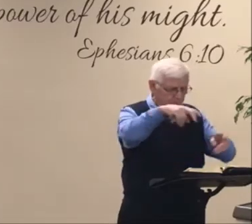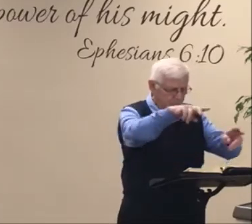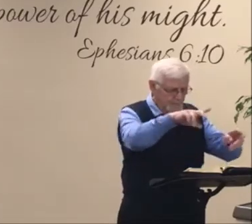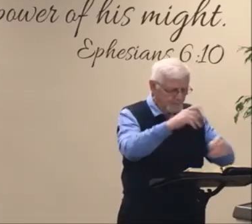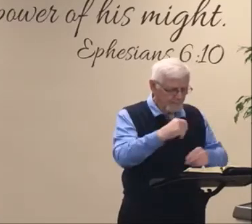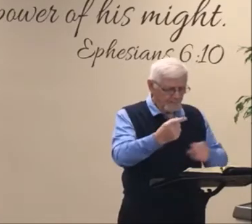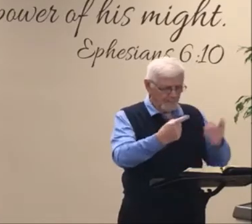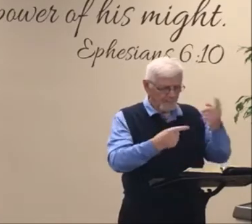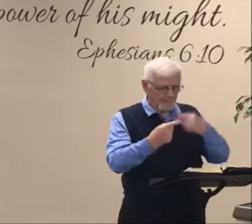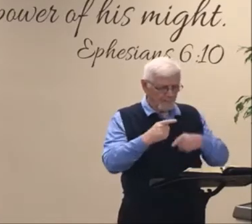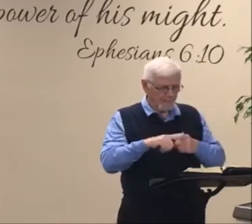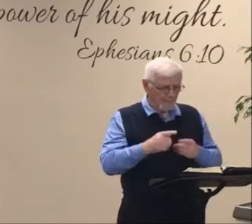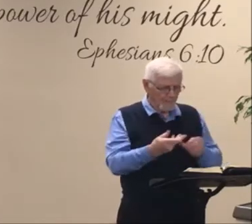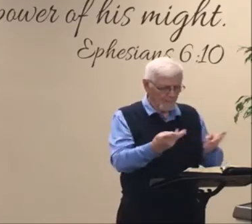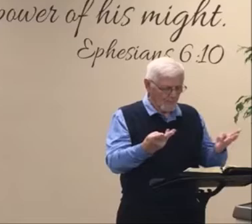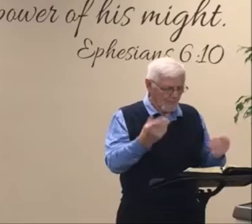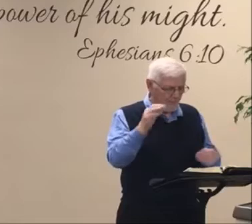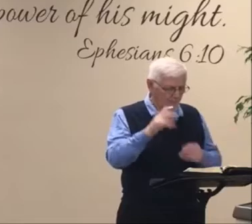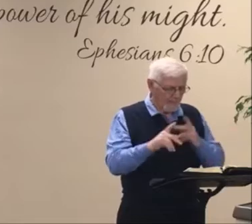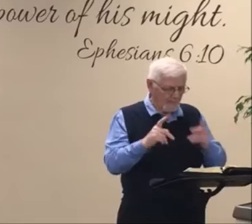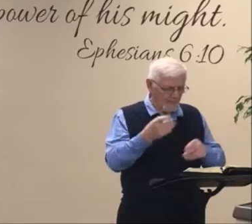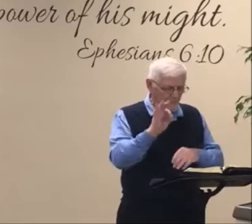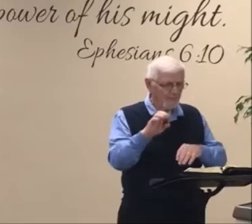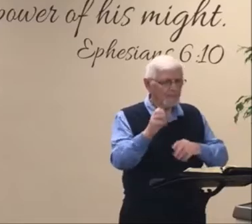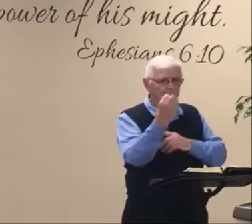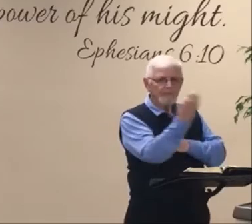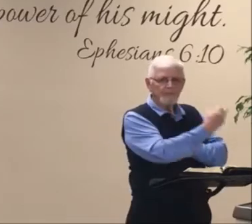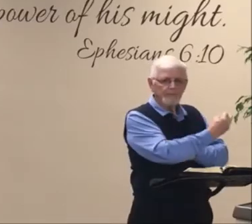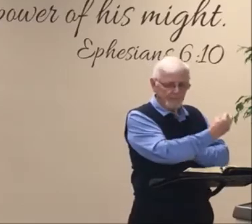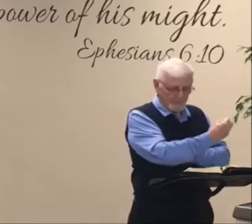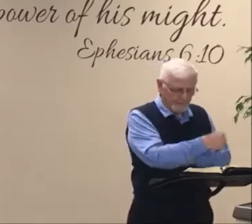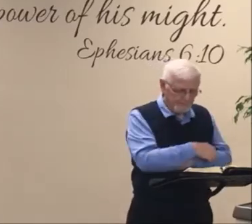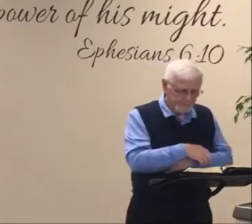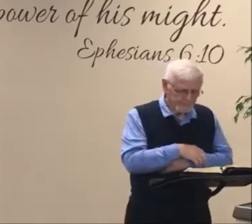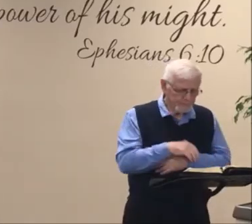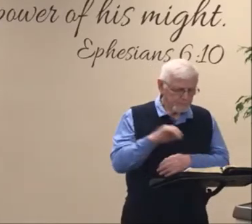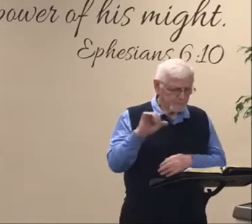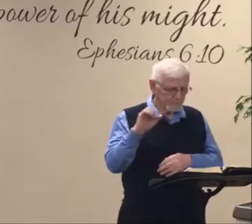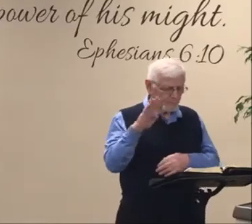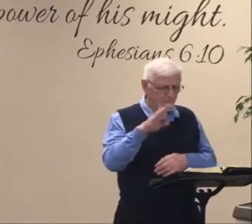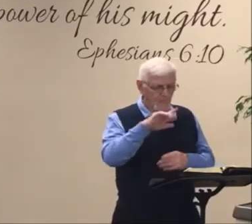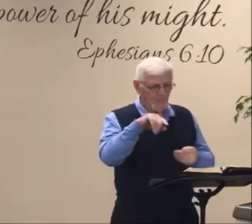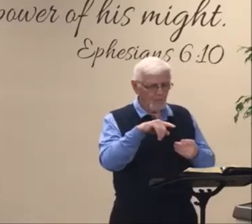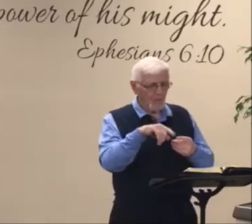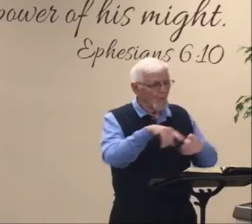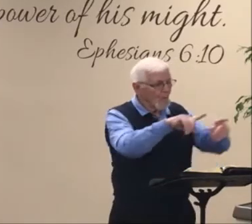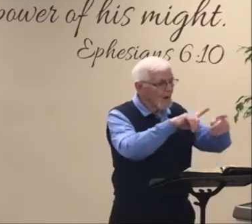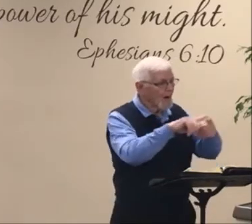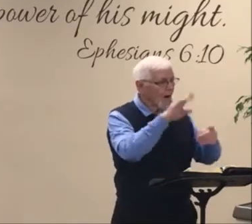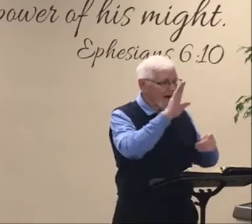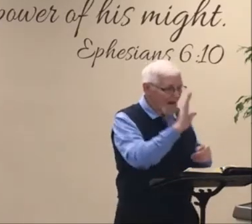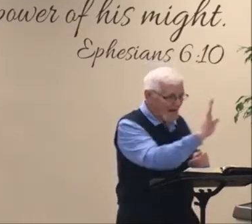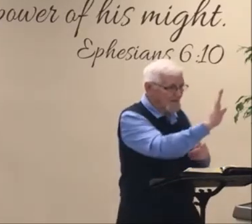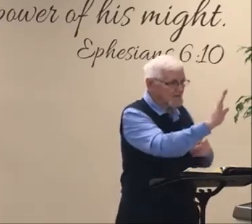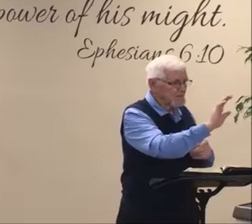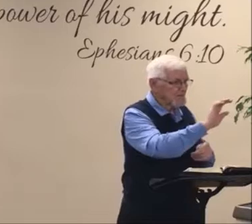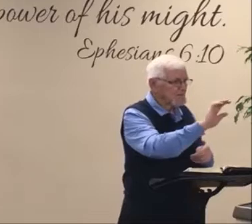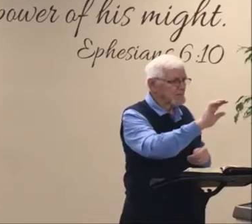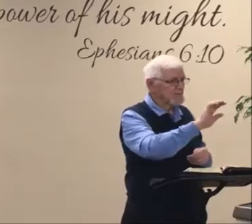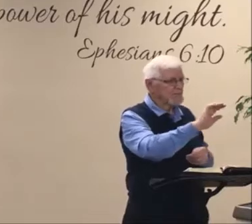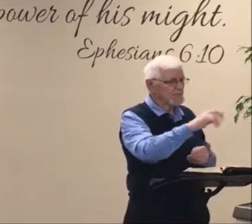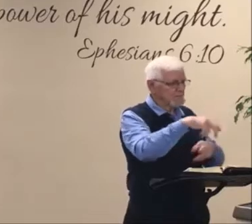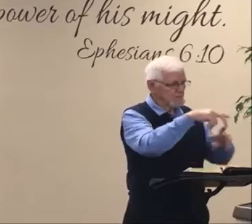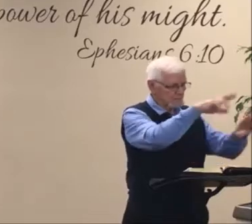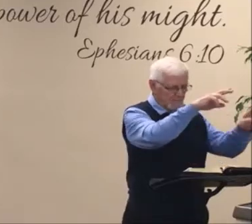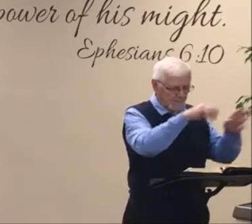and came into the land of the people of the east. Jacob went on his journey. When we learned that passage in